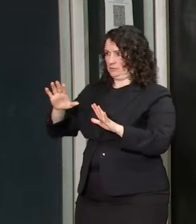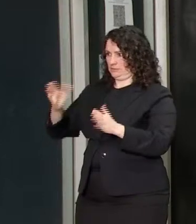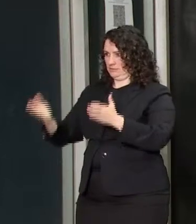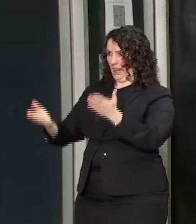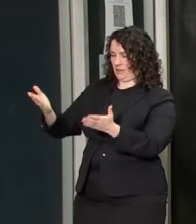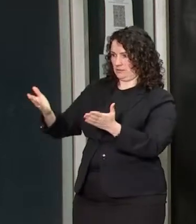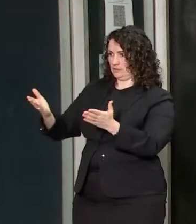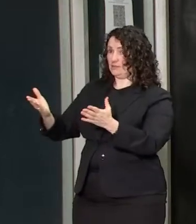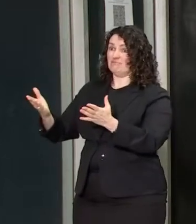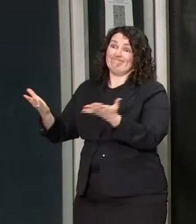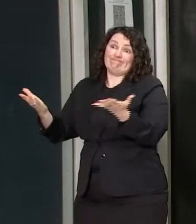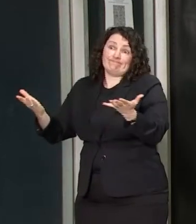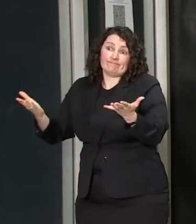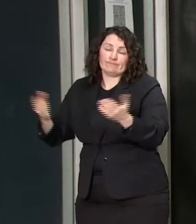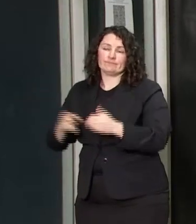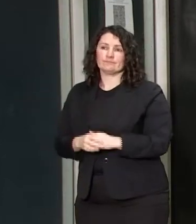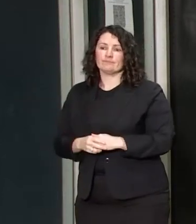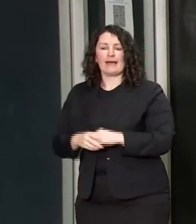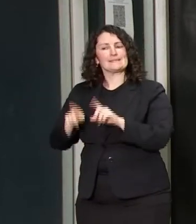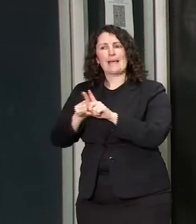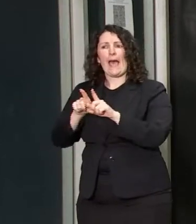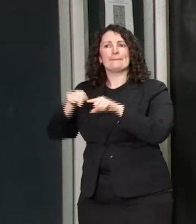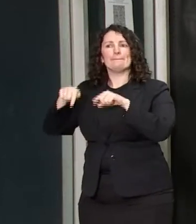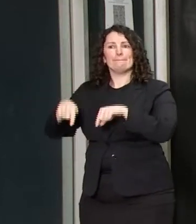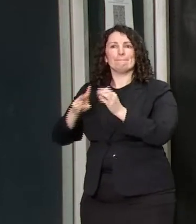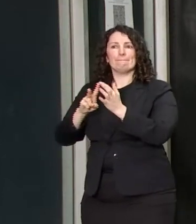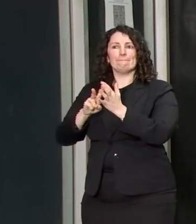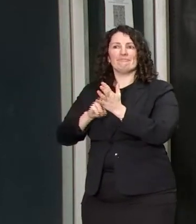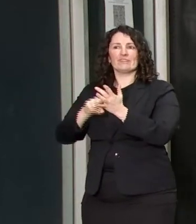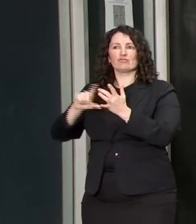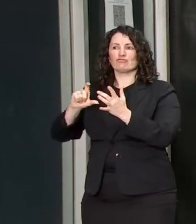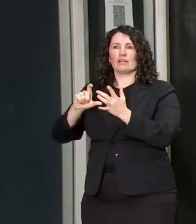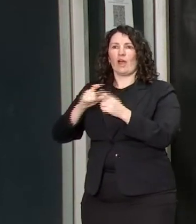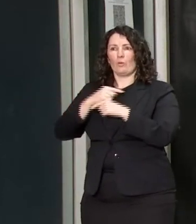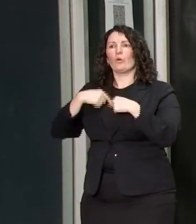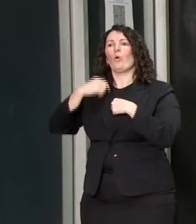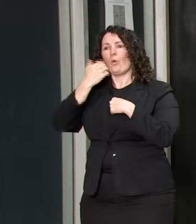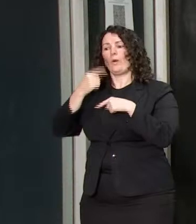And as we have always done in Victoria, including with single cases out in the community,